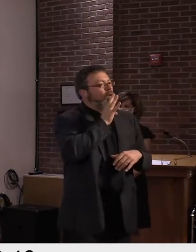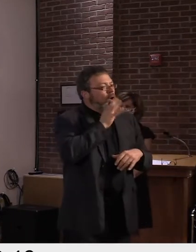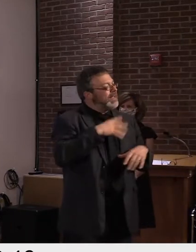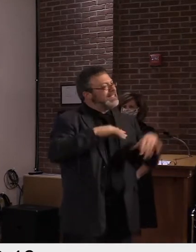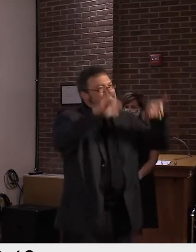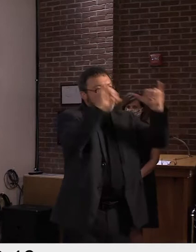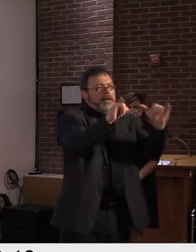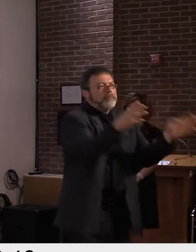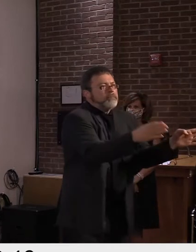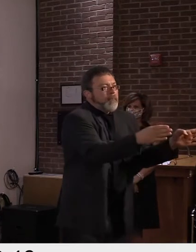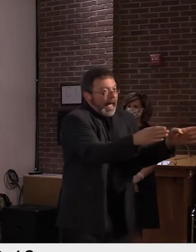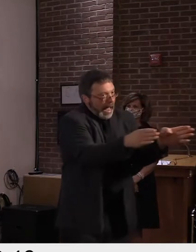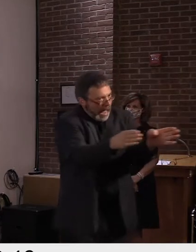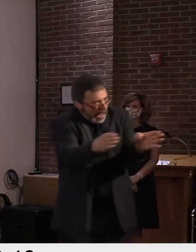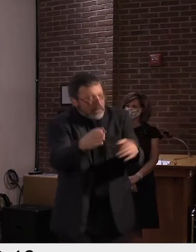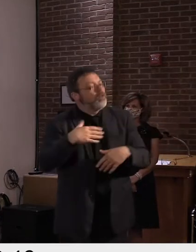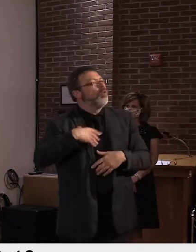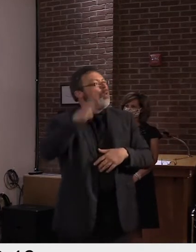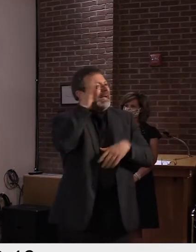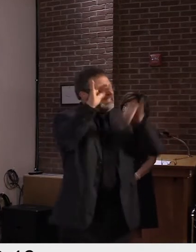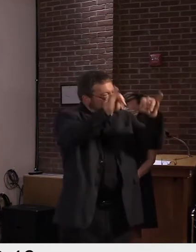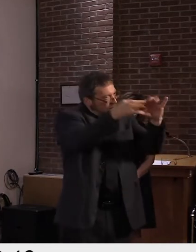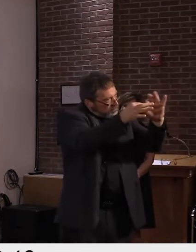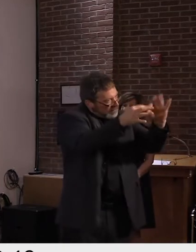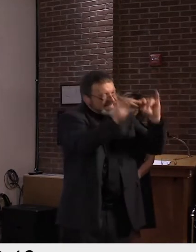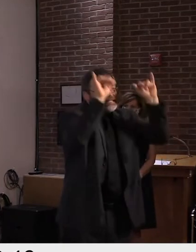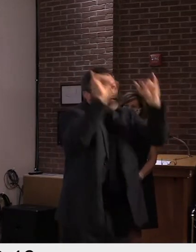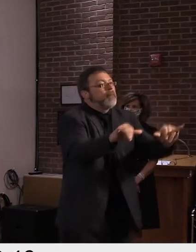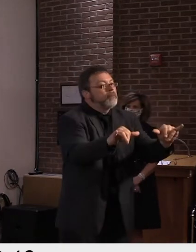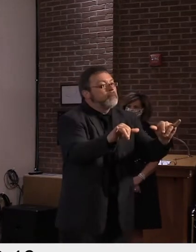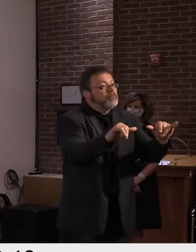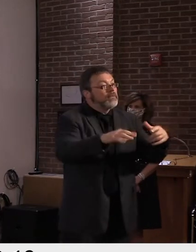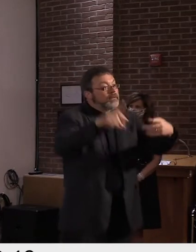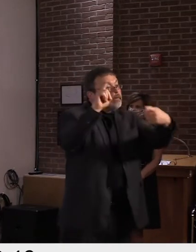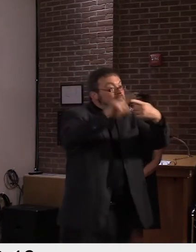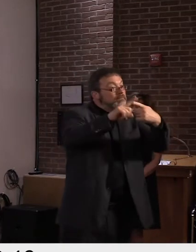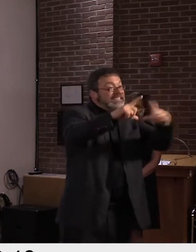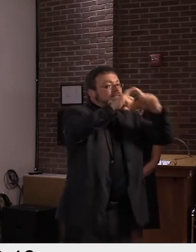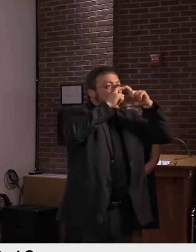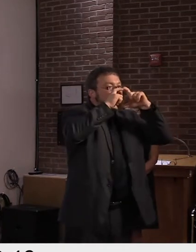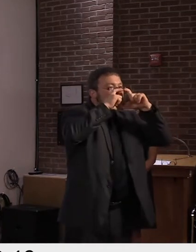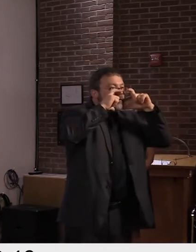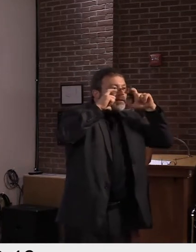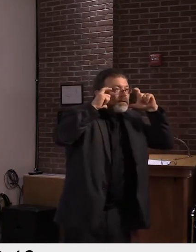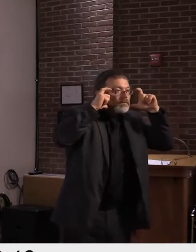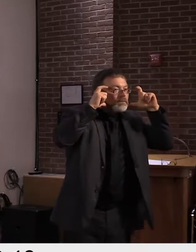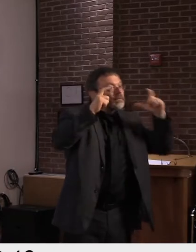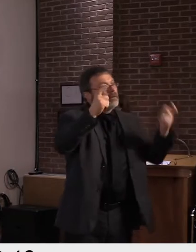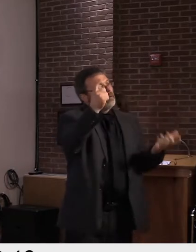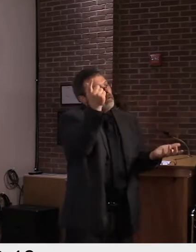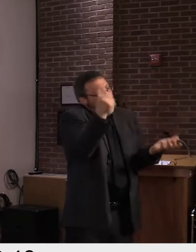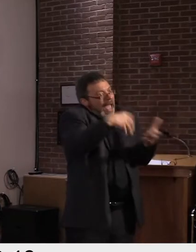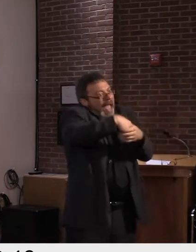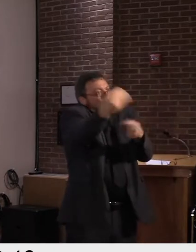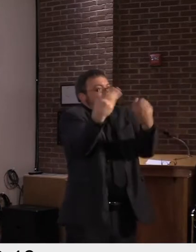concept. Wear facial coverings around others if you can. Keep 6 feet